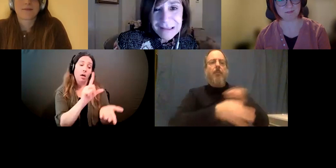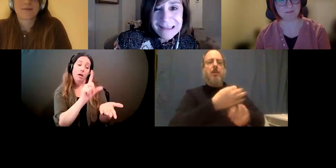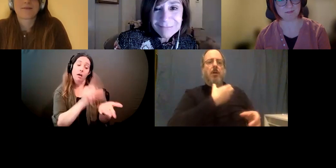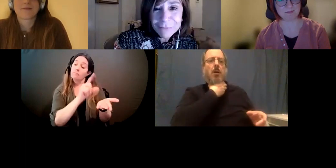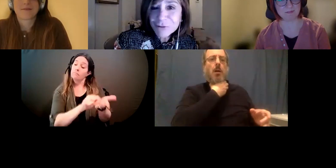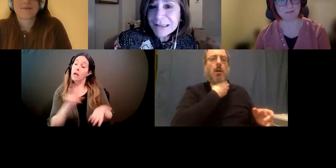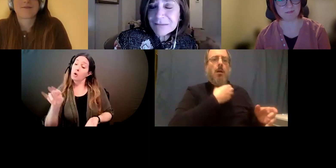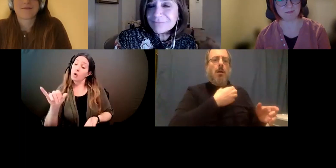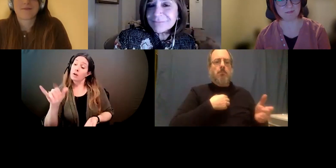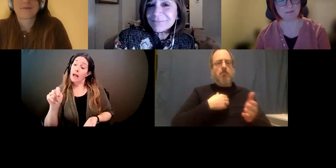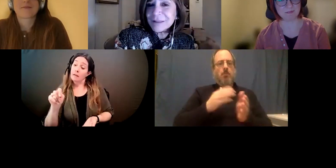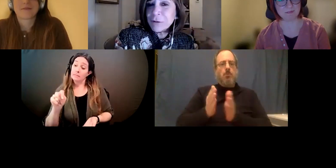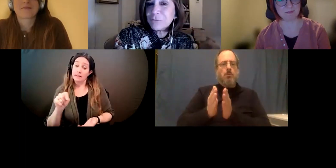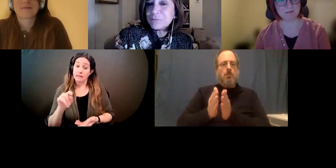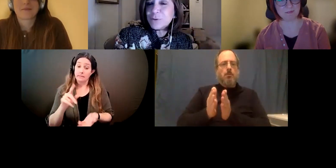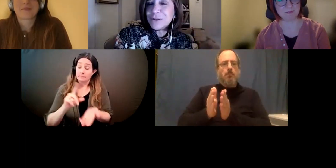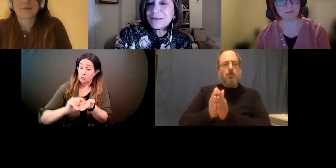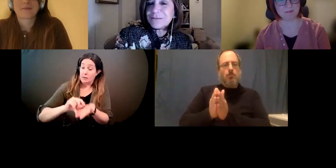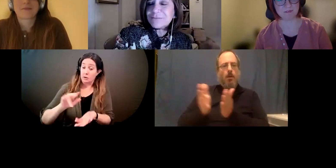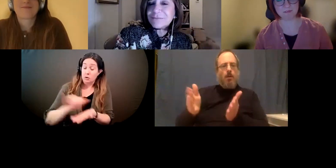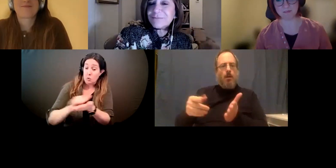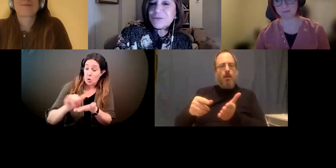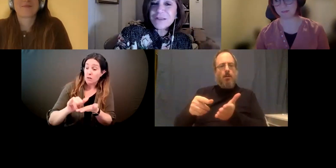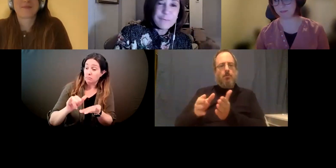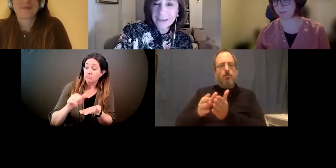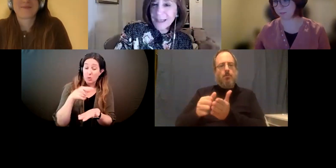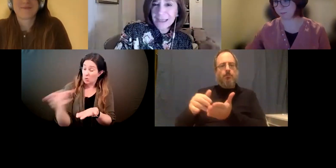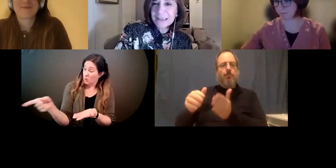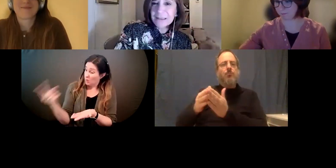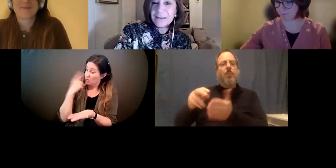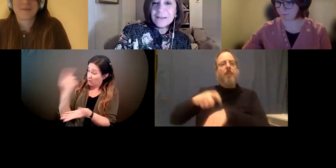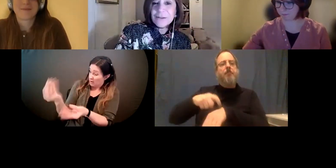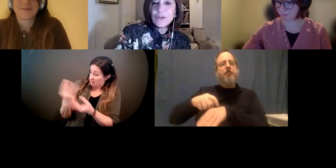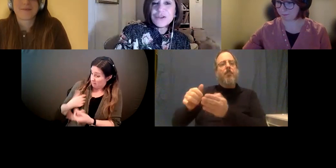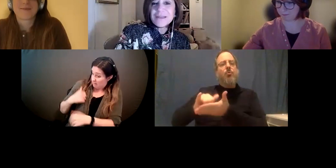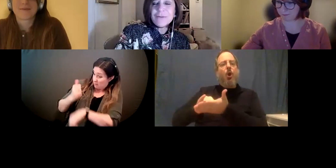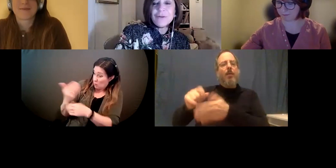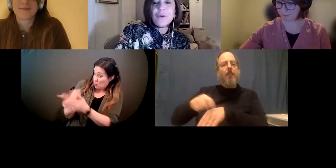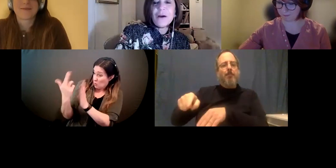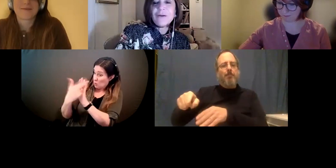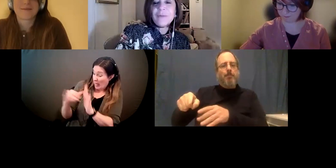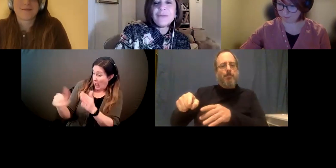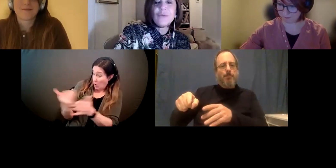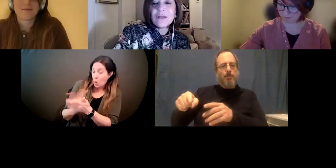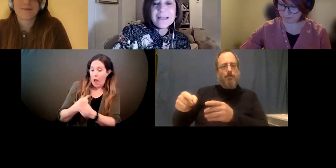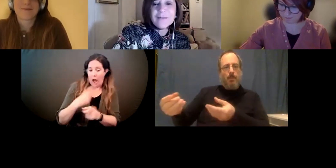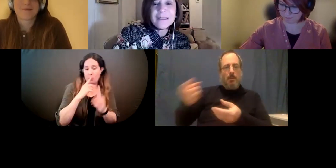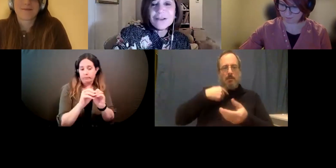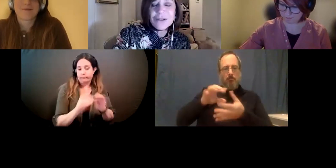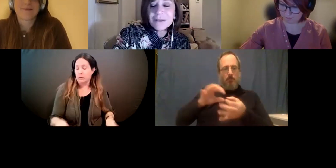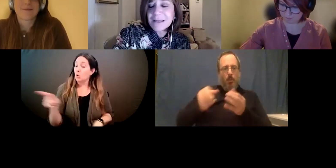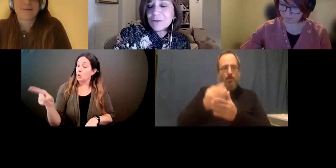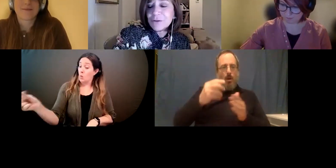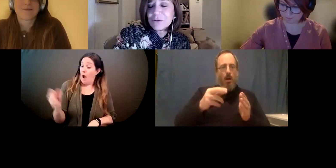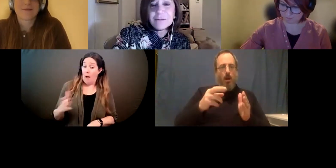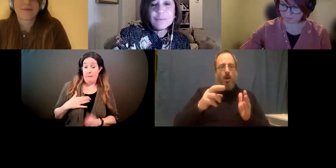just you know, put in just for my case, which is even though you hired me under one set of